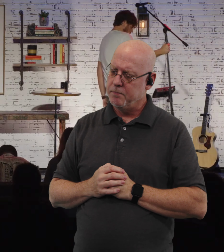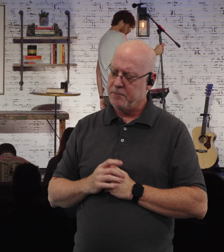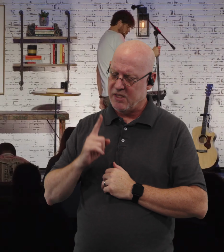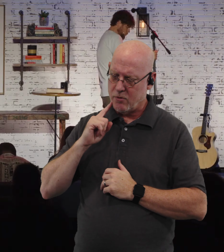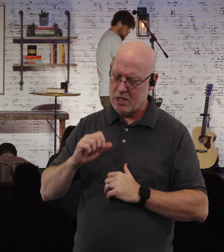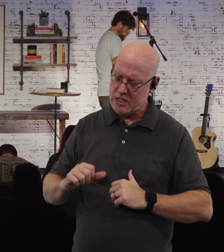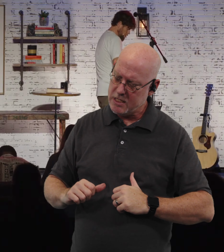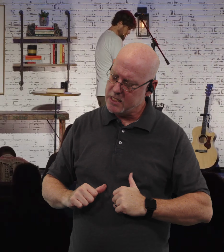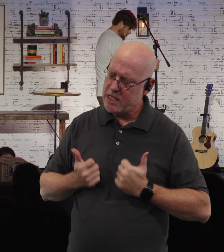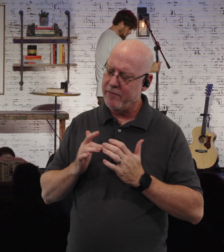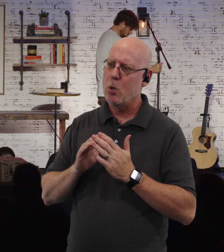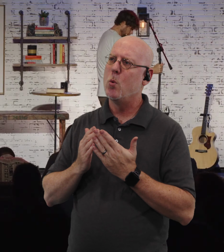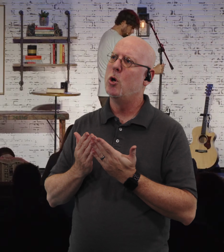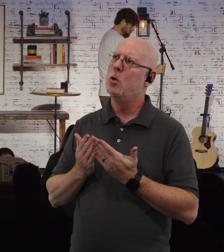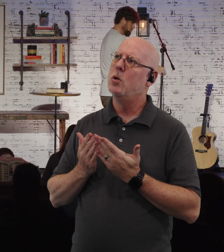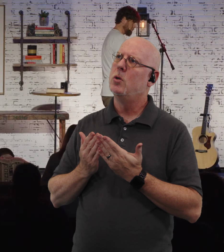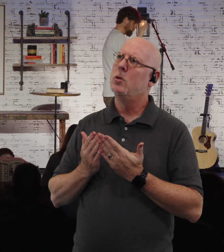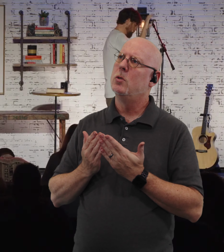for the living word.